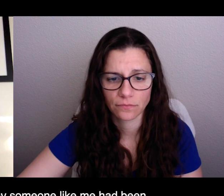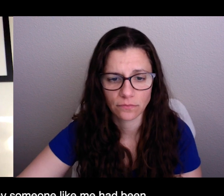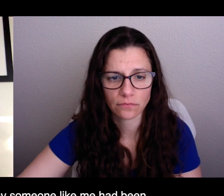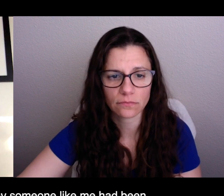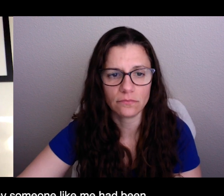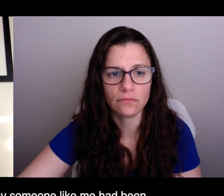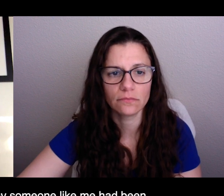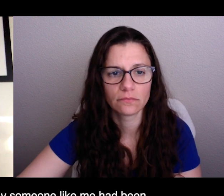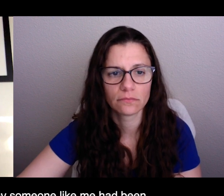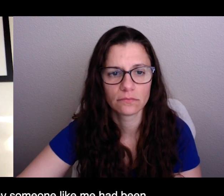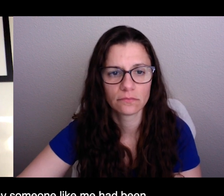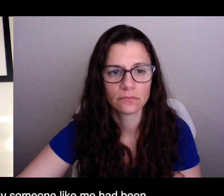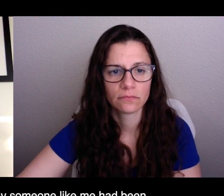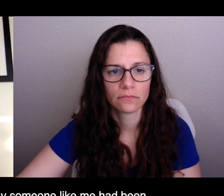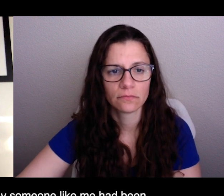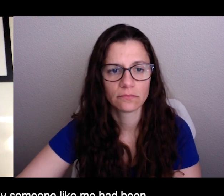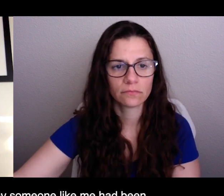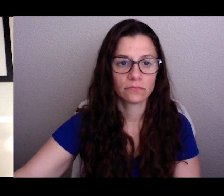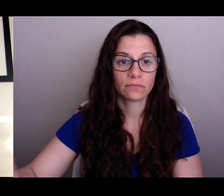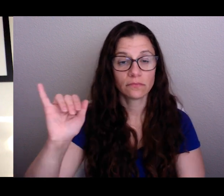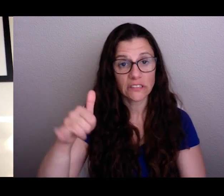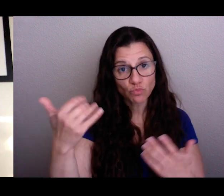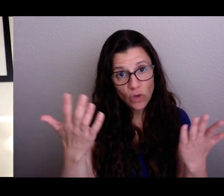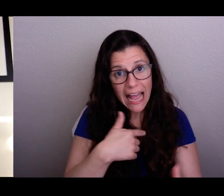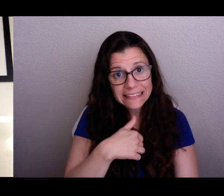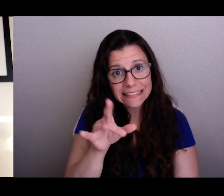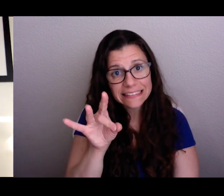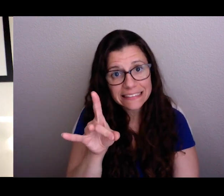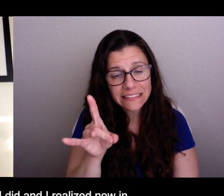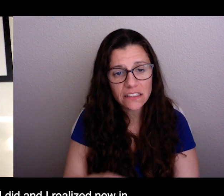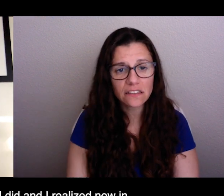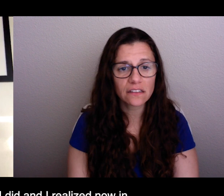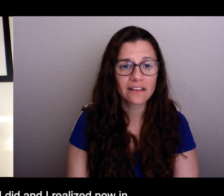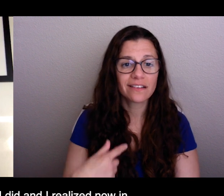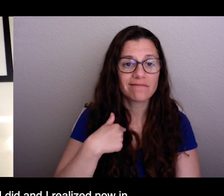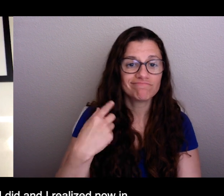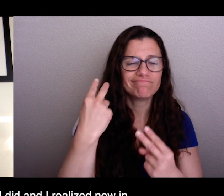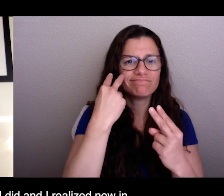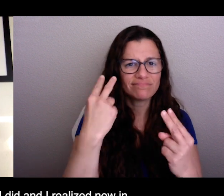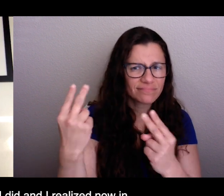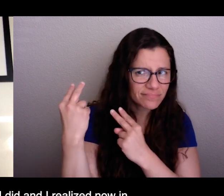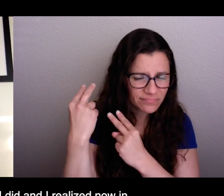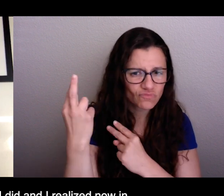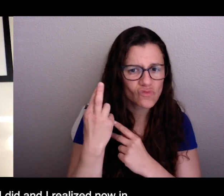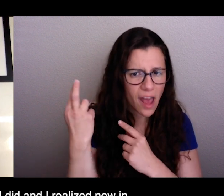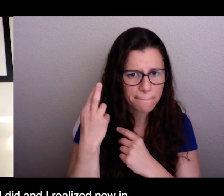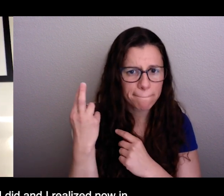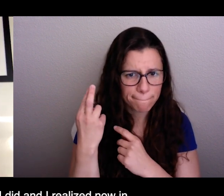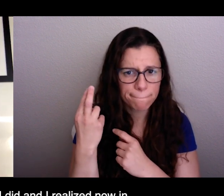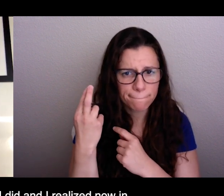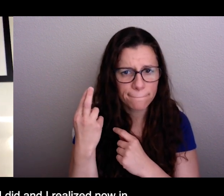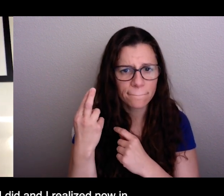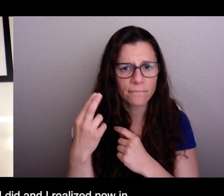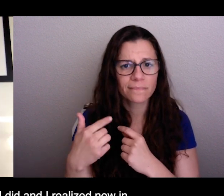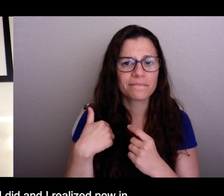been, called upon to maybe try to help. And that's what I did. And I realize now in retrospect,